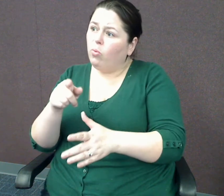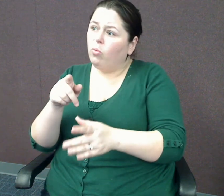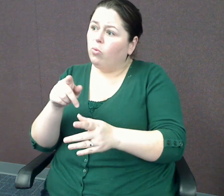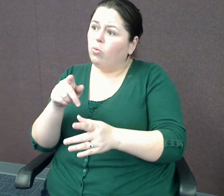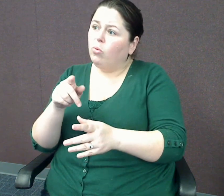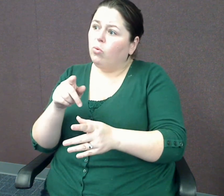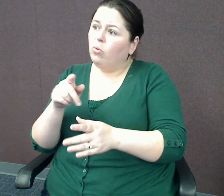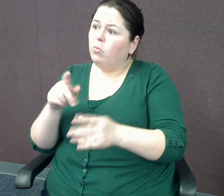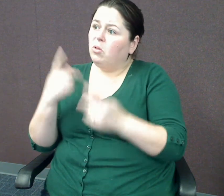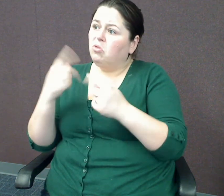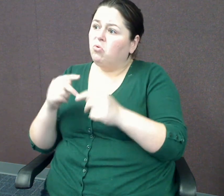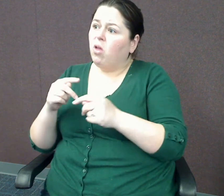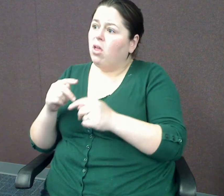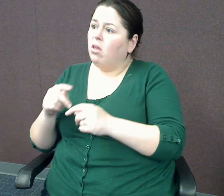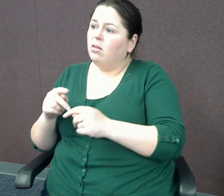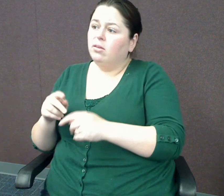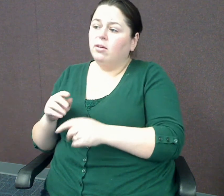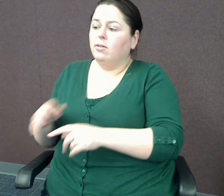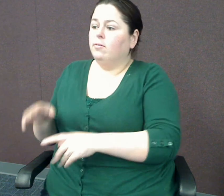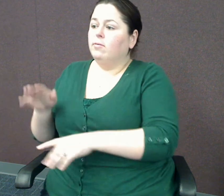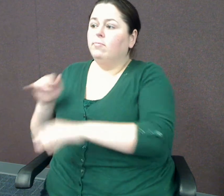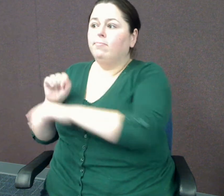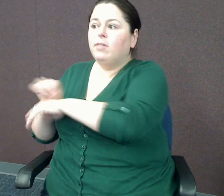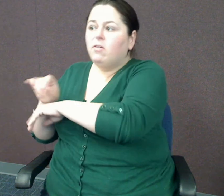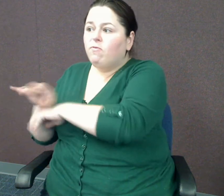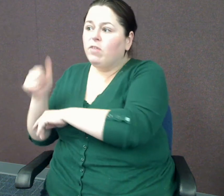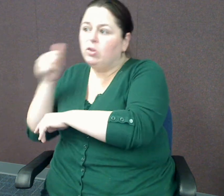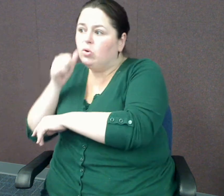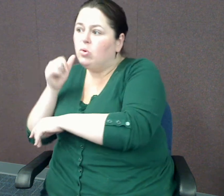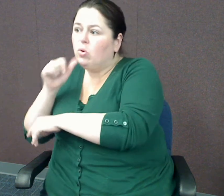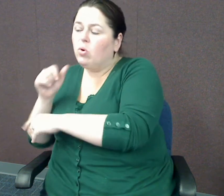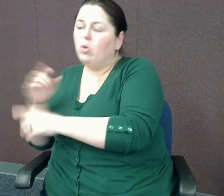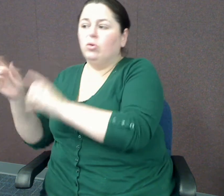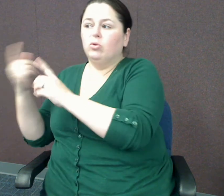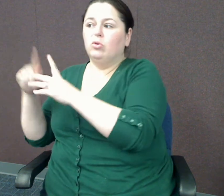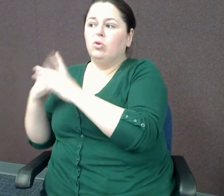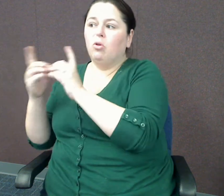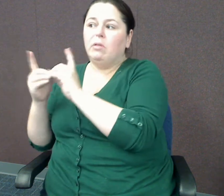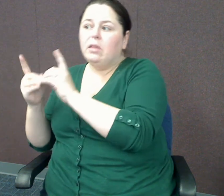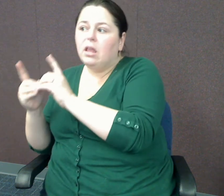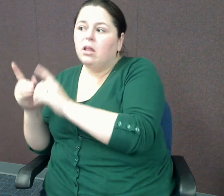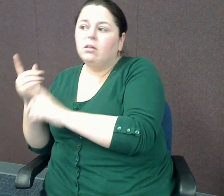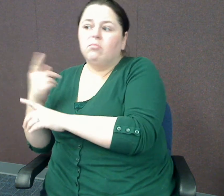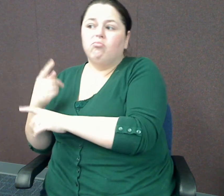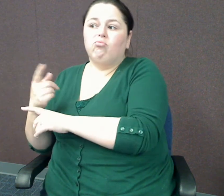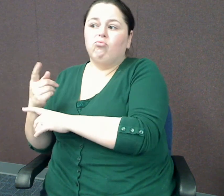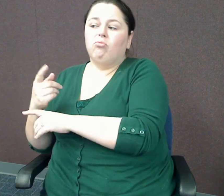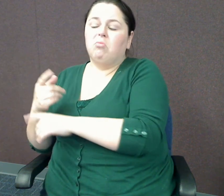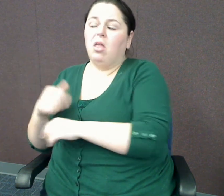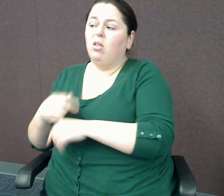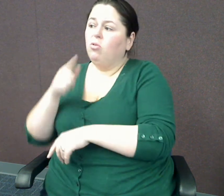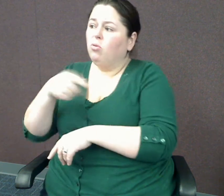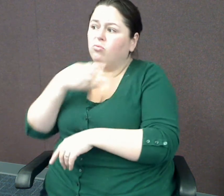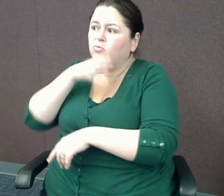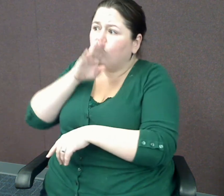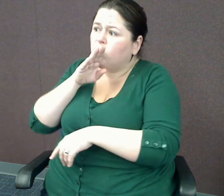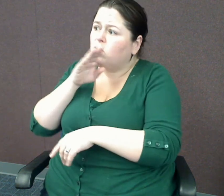to fool around with you for 2 to 3 years. And you became so frustrated that you finally ended up raping her to get back at